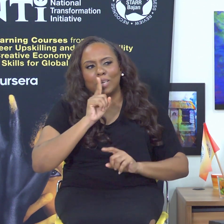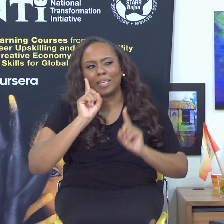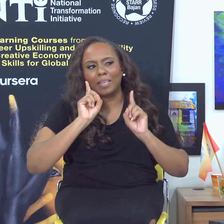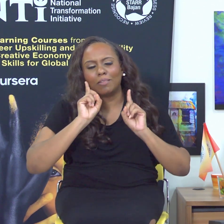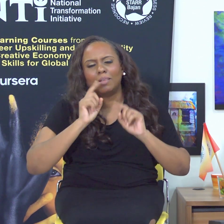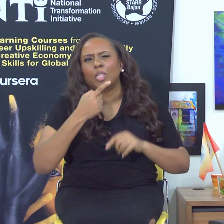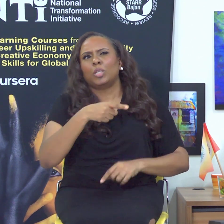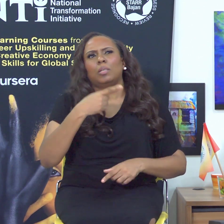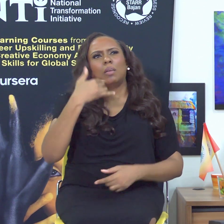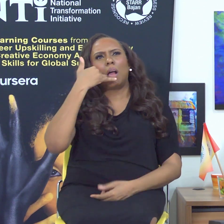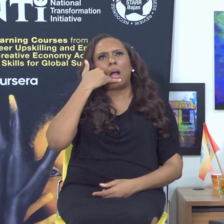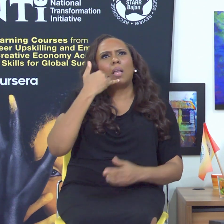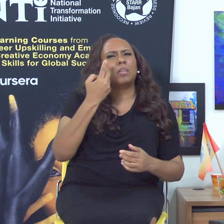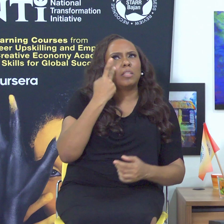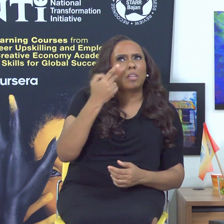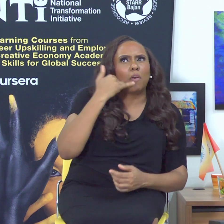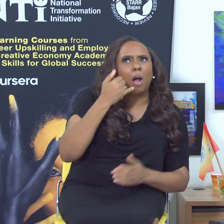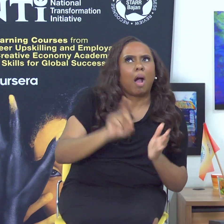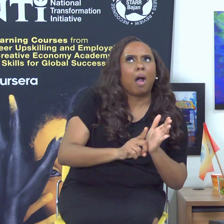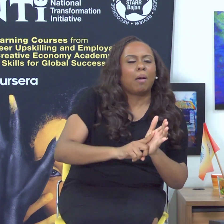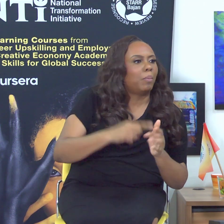really?